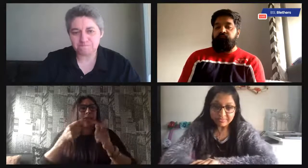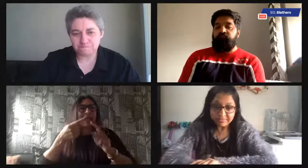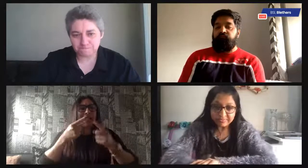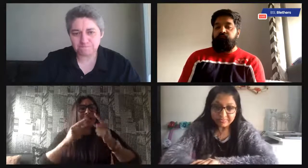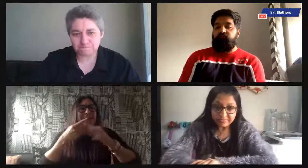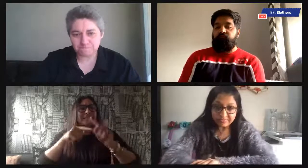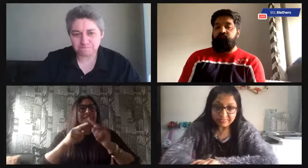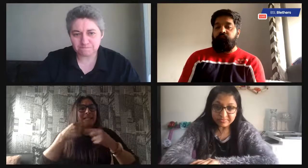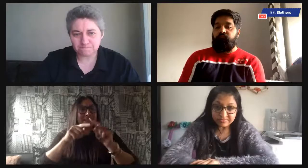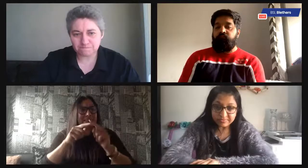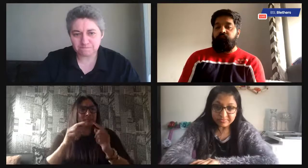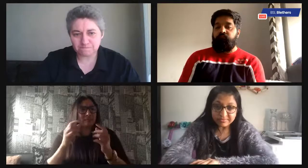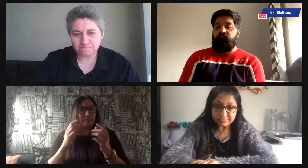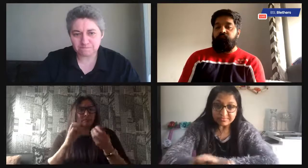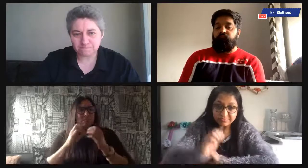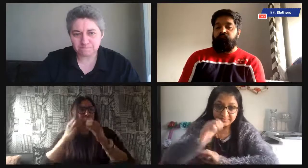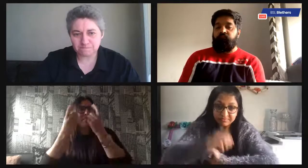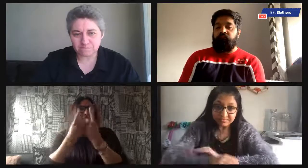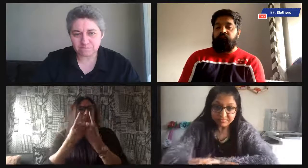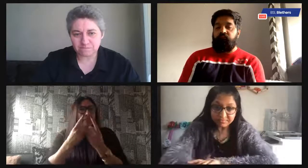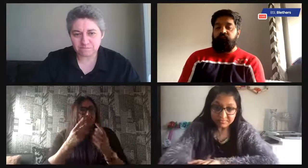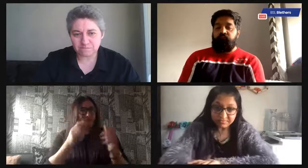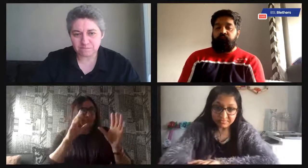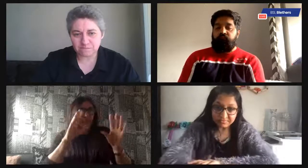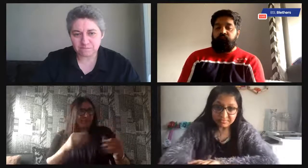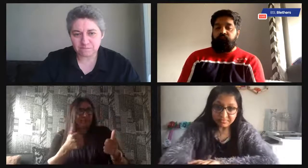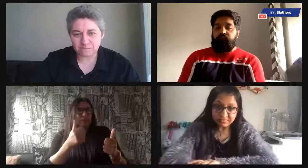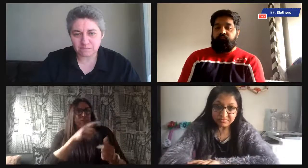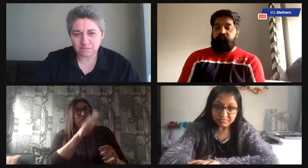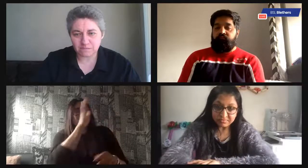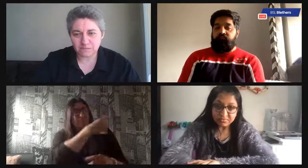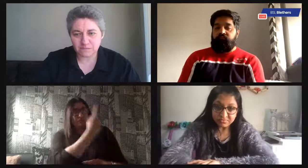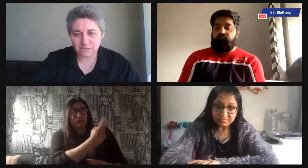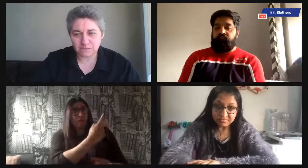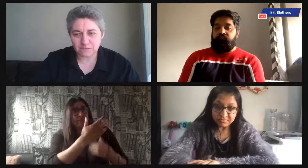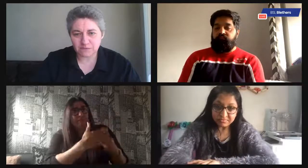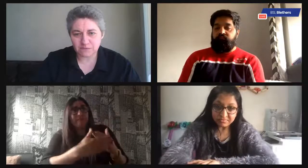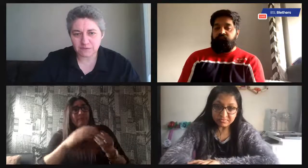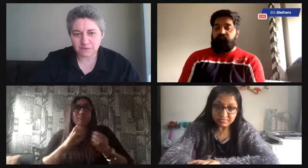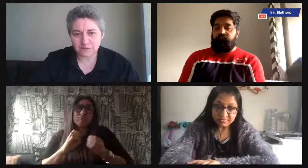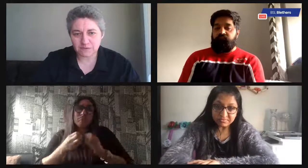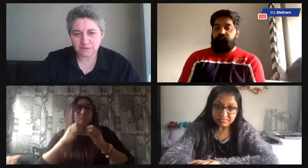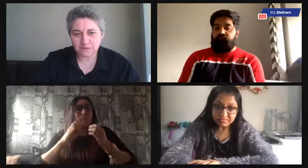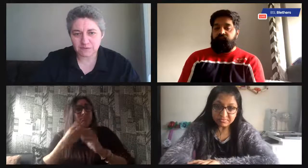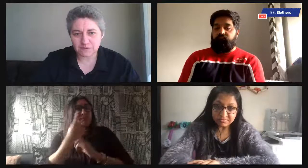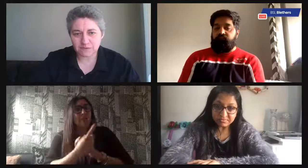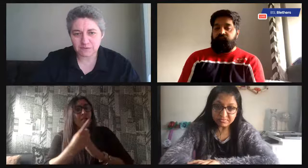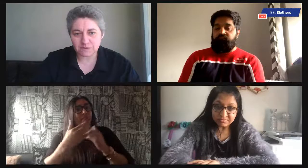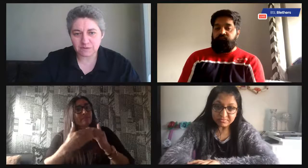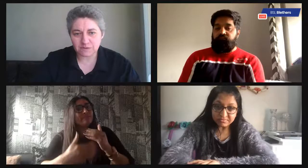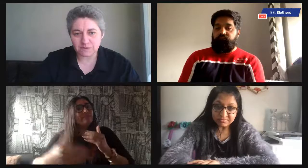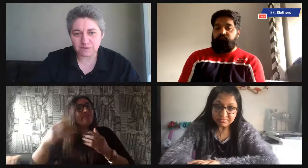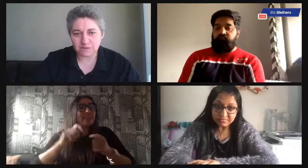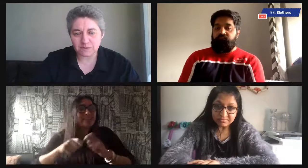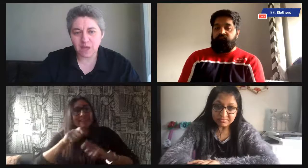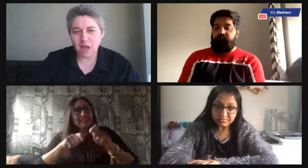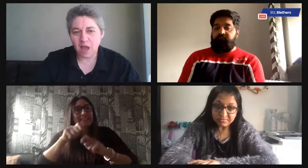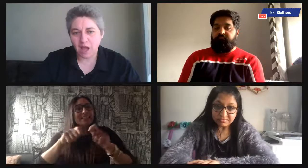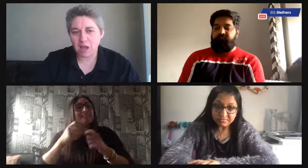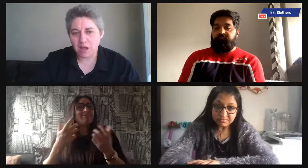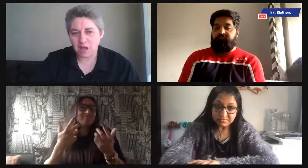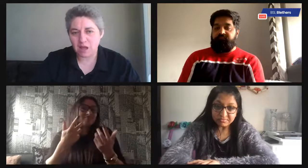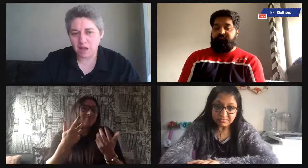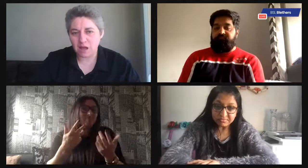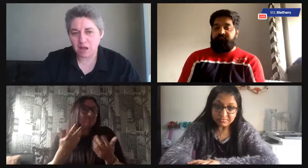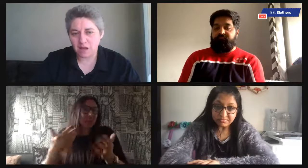is maybe have an hour in Zoom and maybe doing knitting and making different things. And then what happens is once the Zoom call's finished,